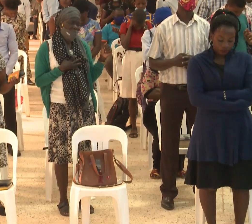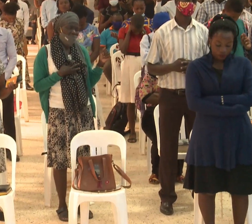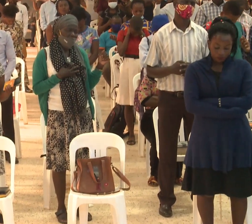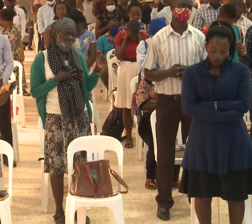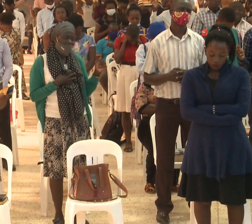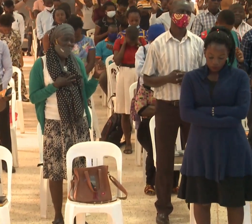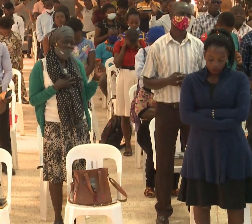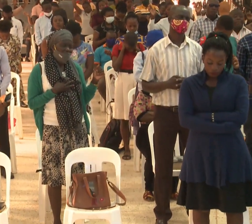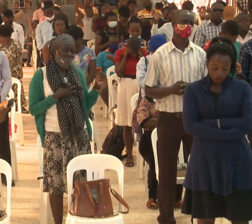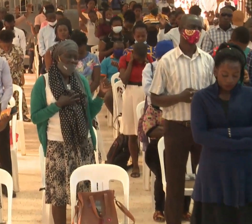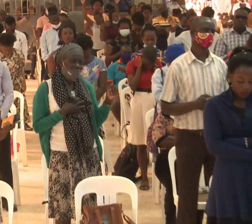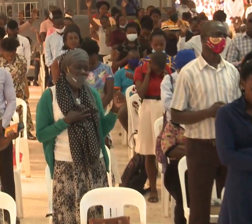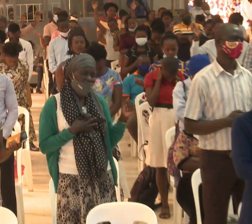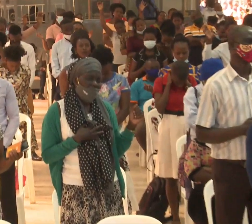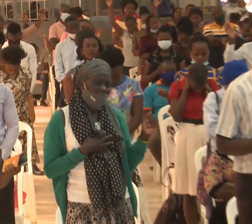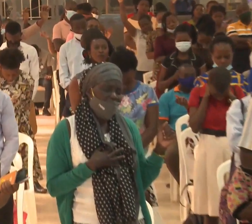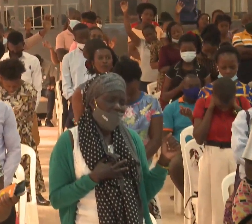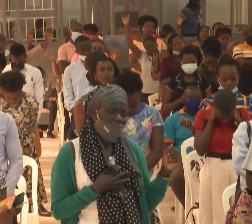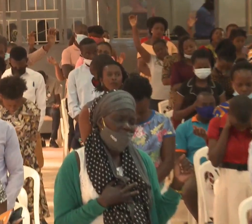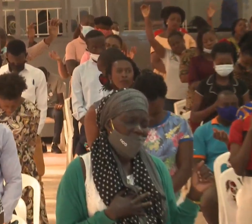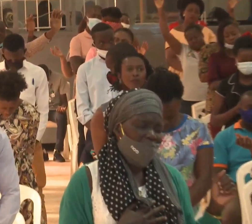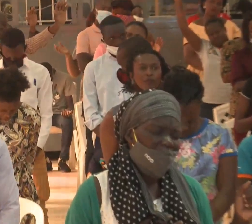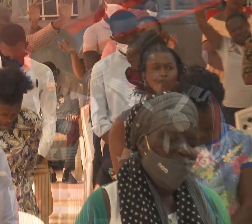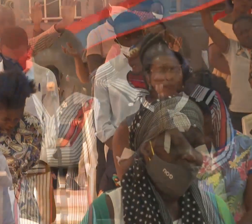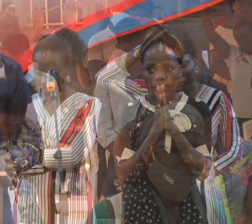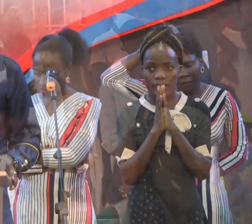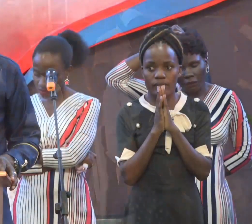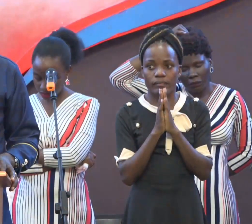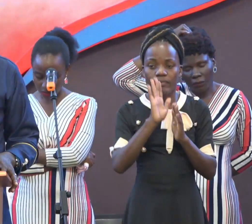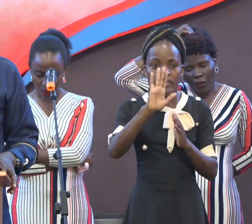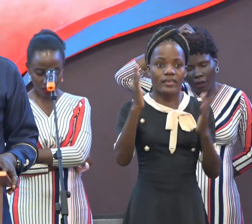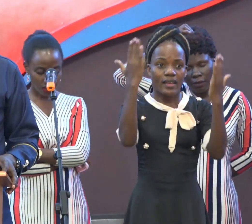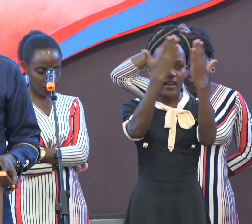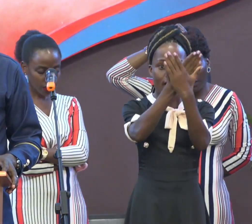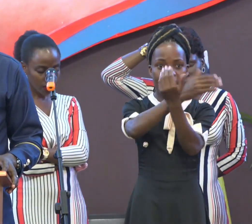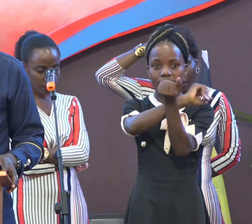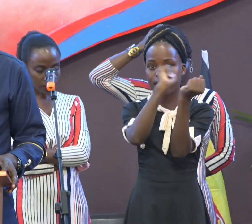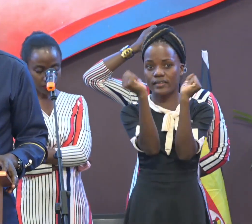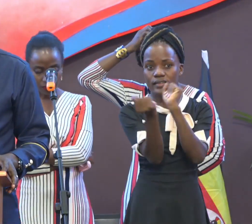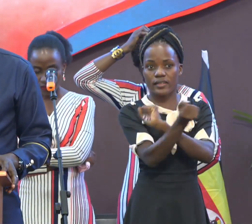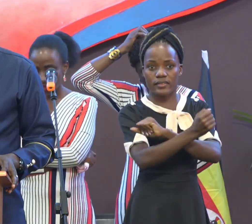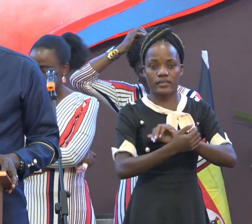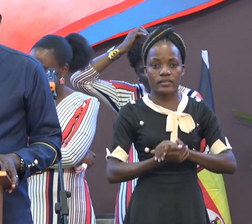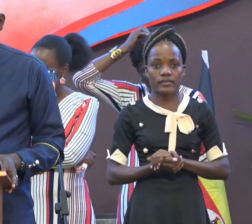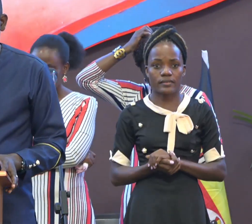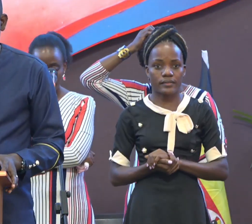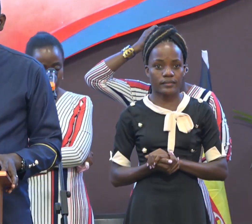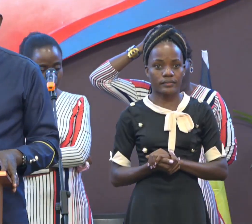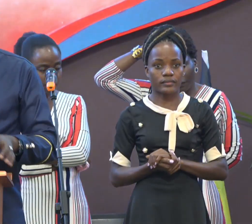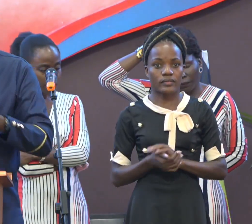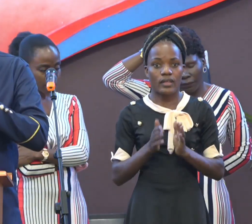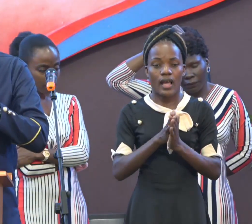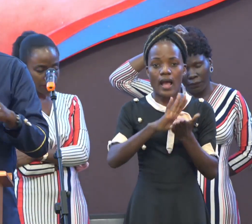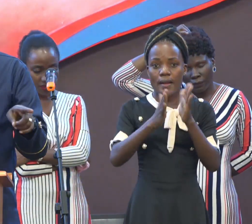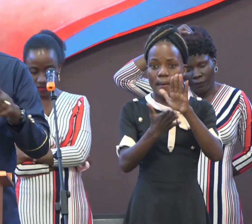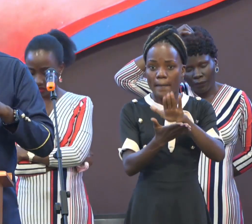ghosts. Nsabye. I pray. Kiro kyabwe kikyuke. That the night may change.